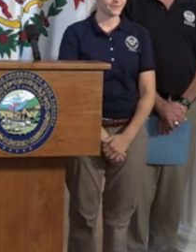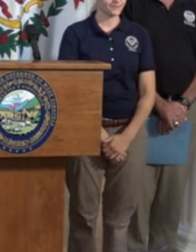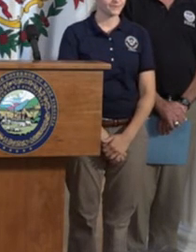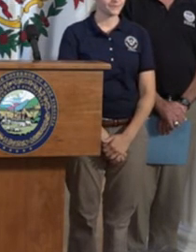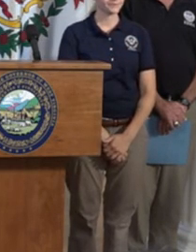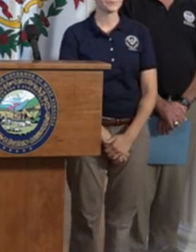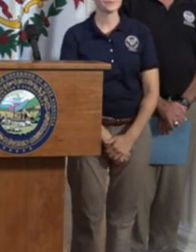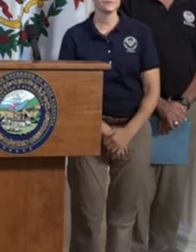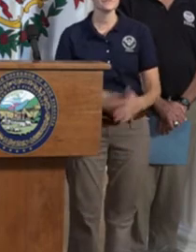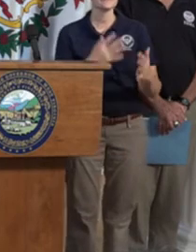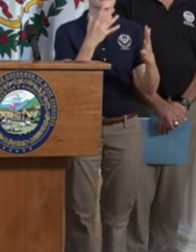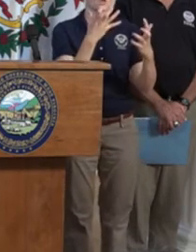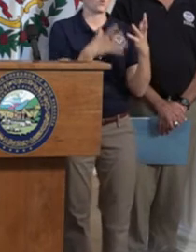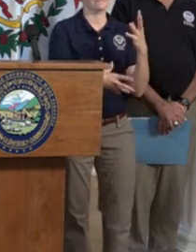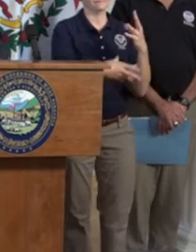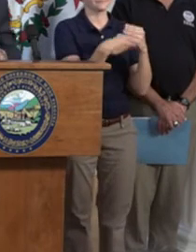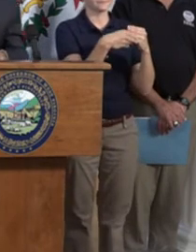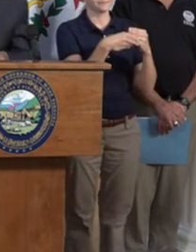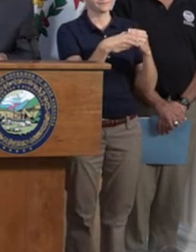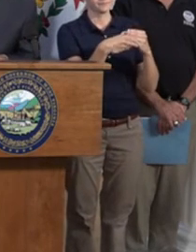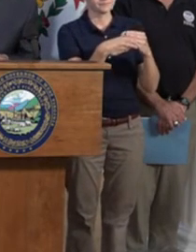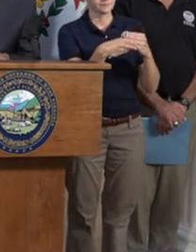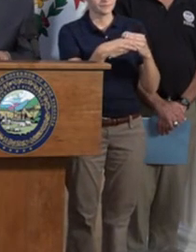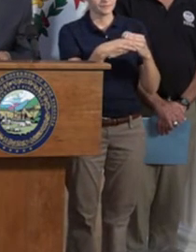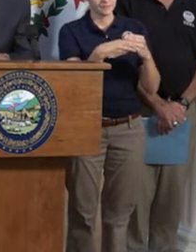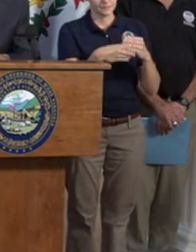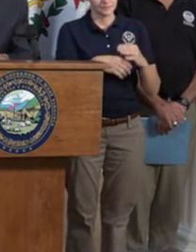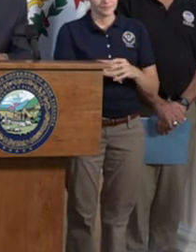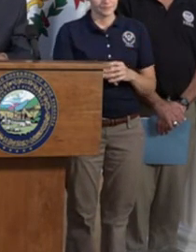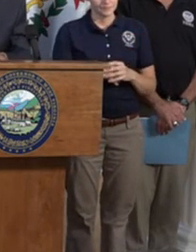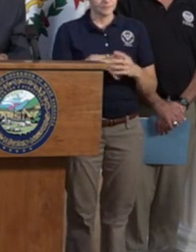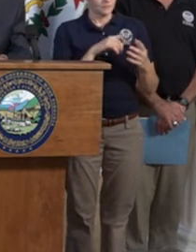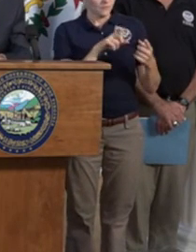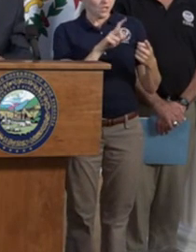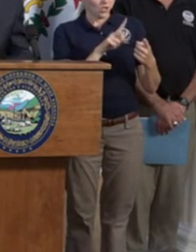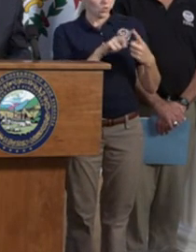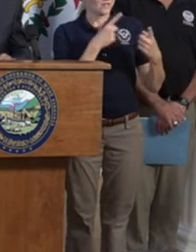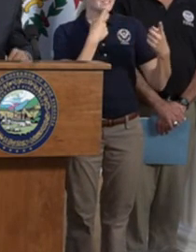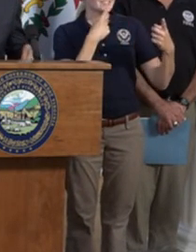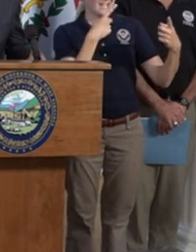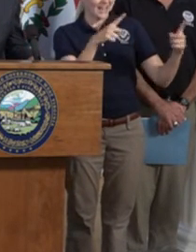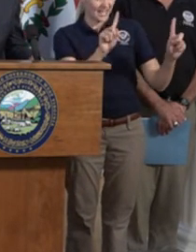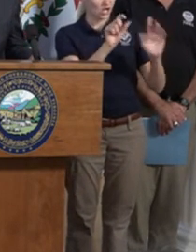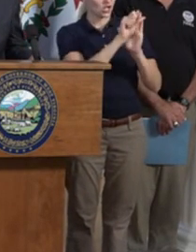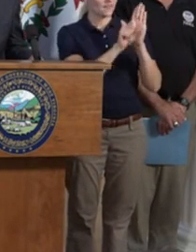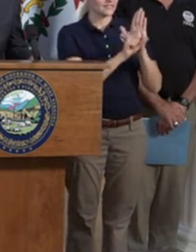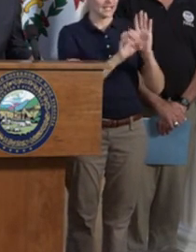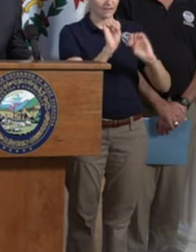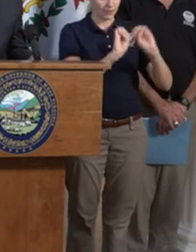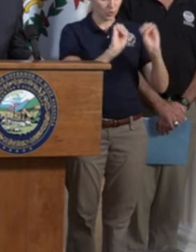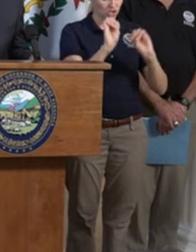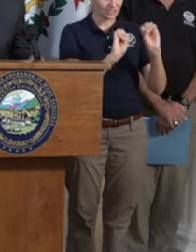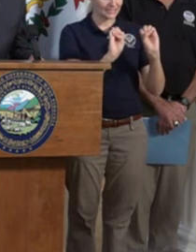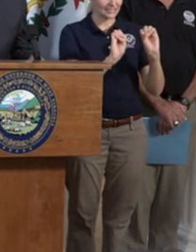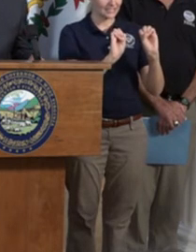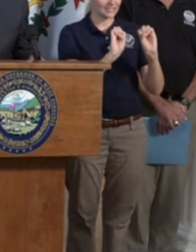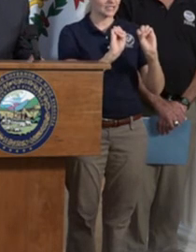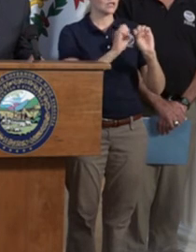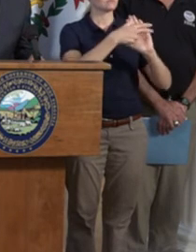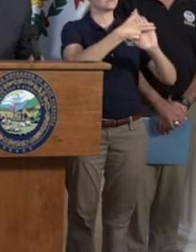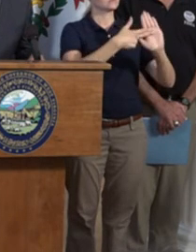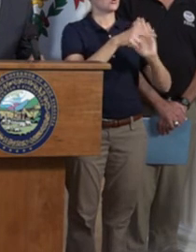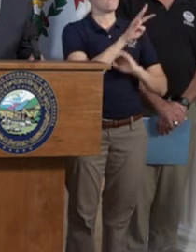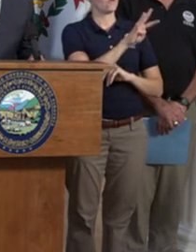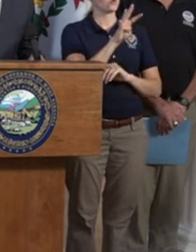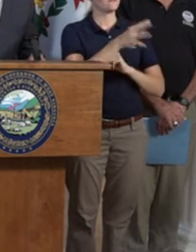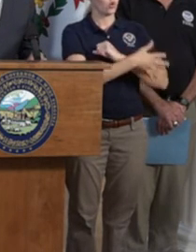Let me just say also that when I initially declared the state of emergency, I did it in 44 counties. And the reason I